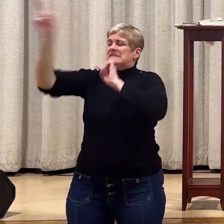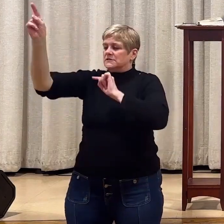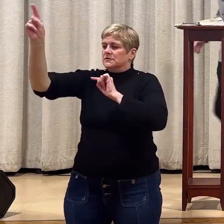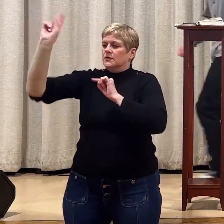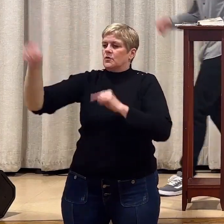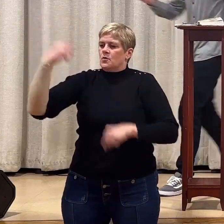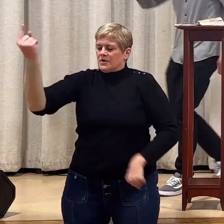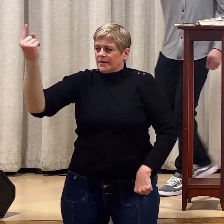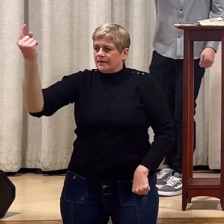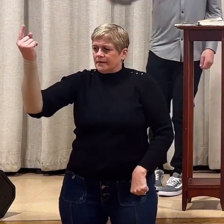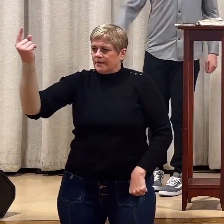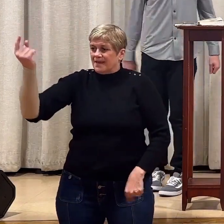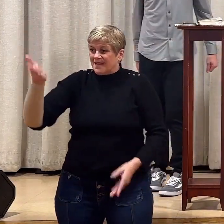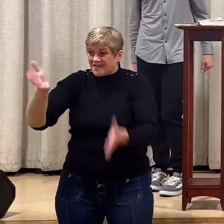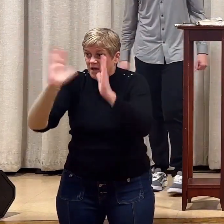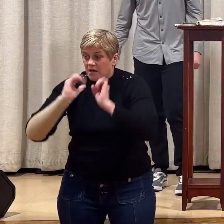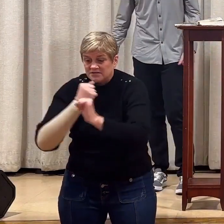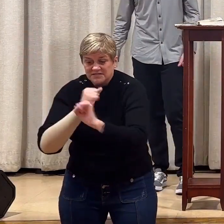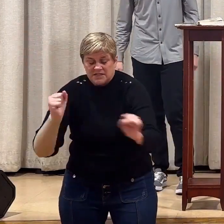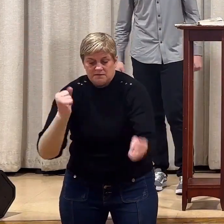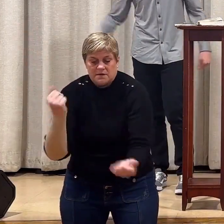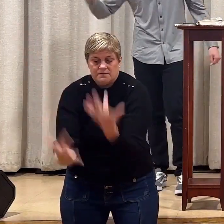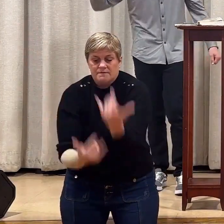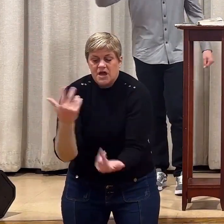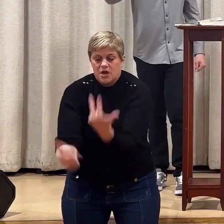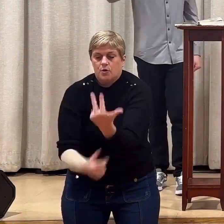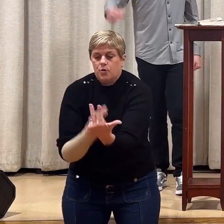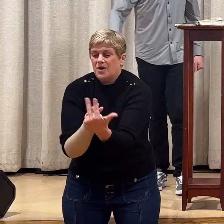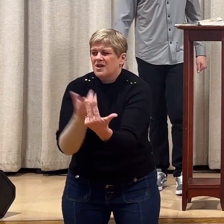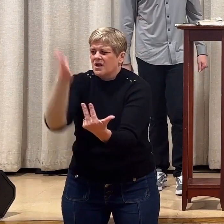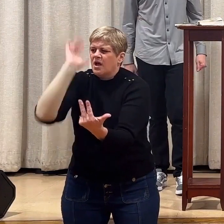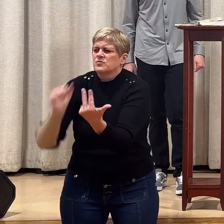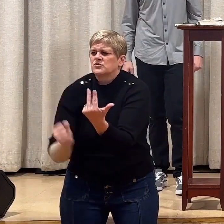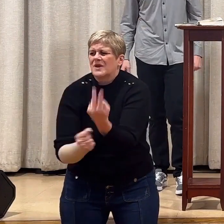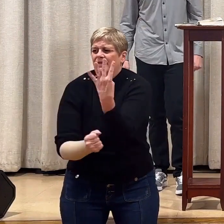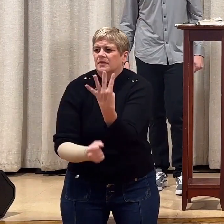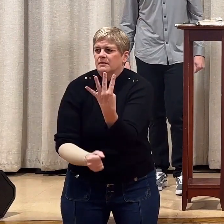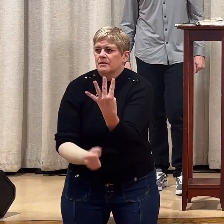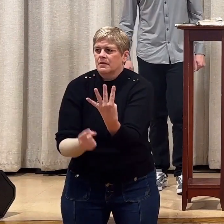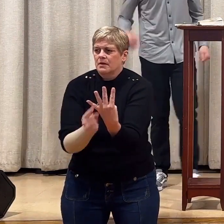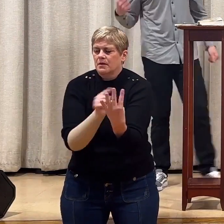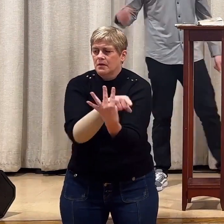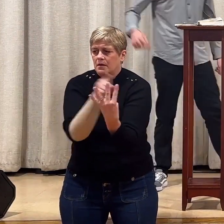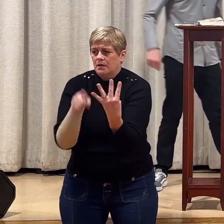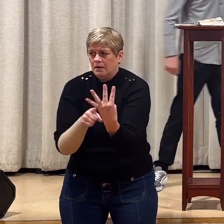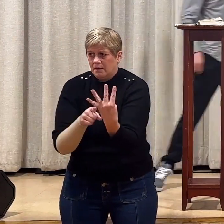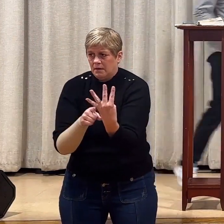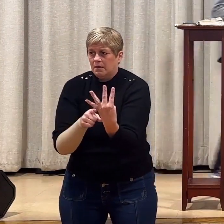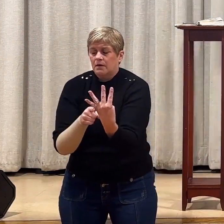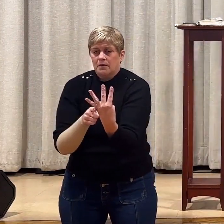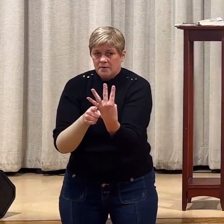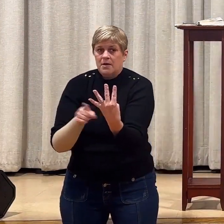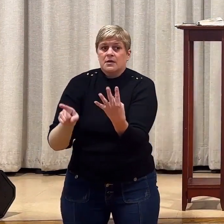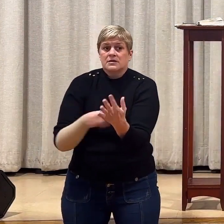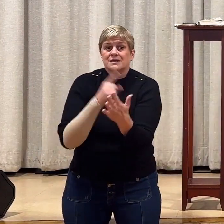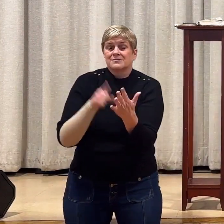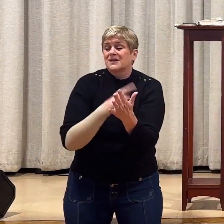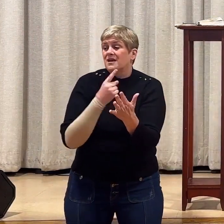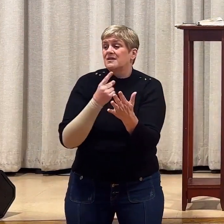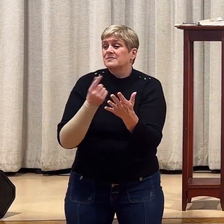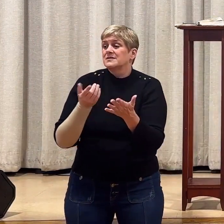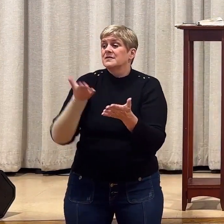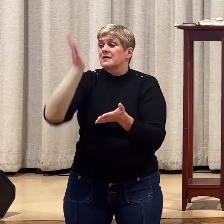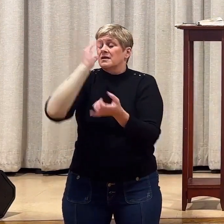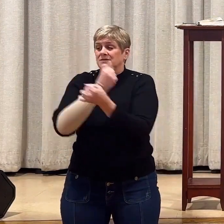And you see, God delivered them from that fire. He was with them in the fire. But sometimes he delivers you and changes